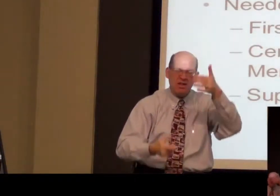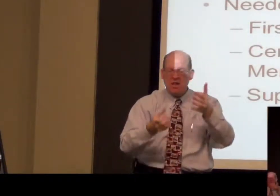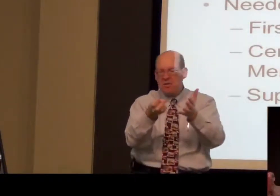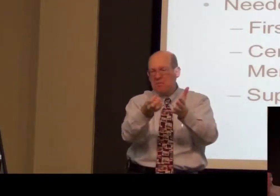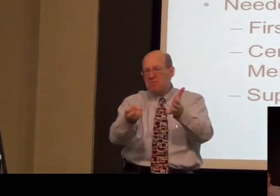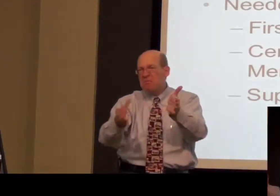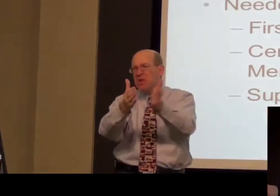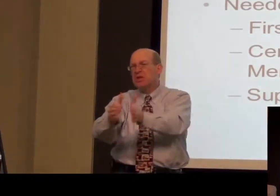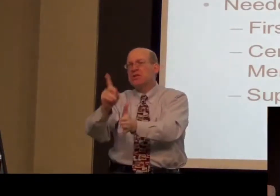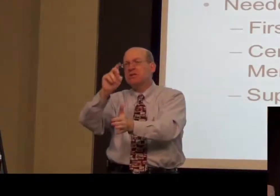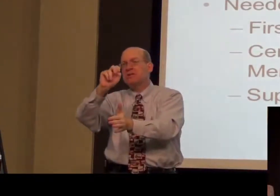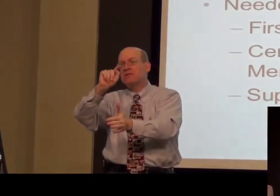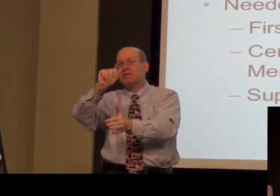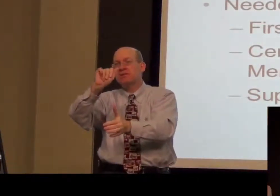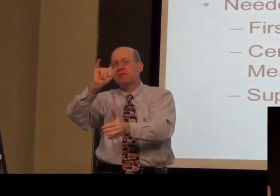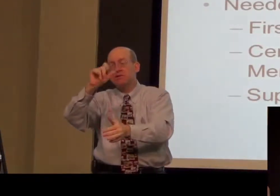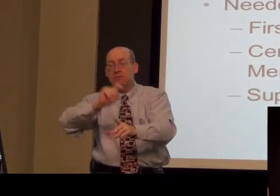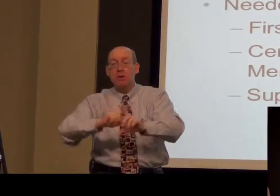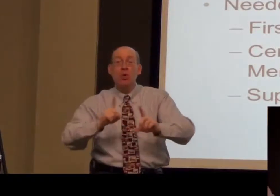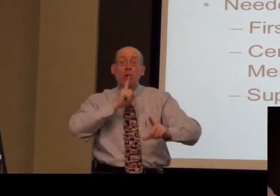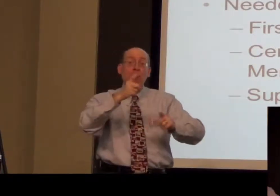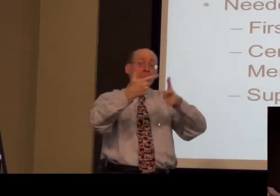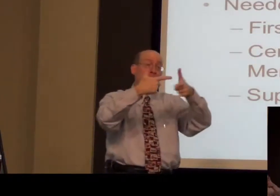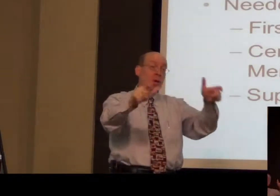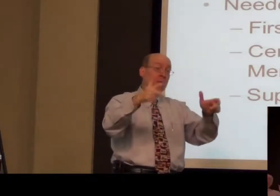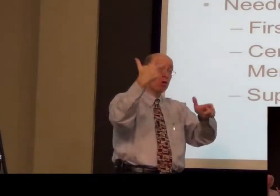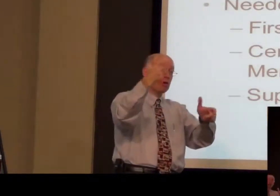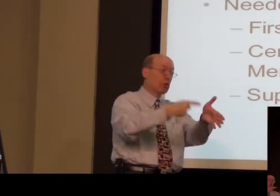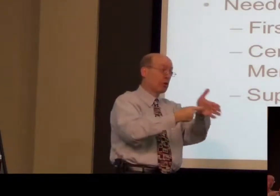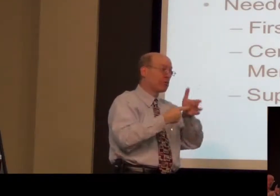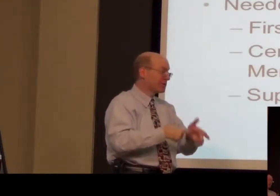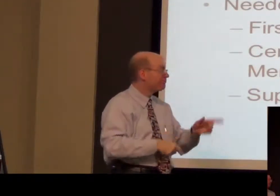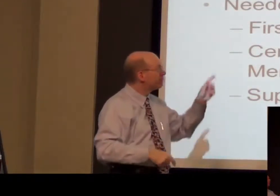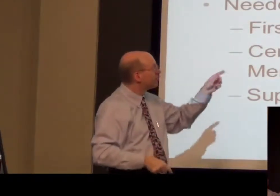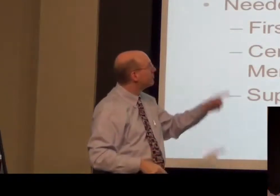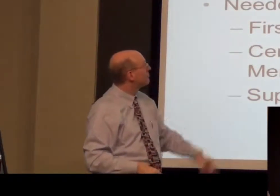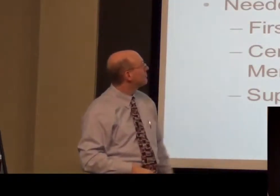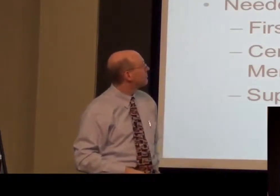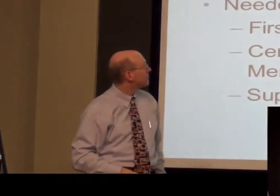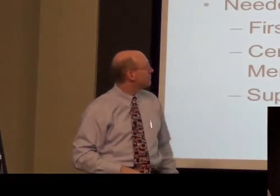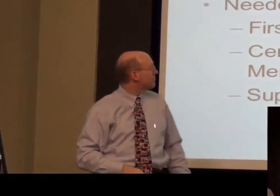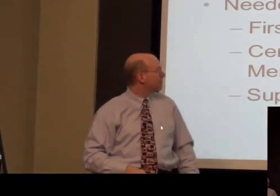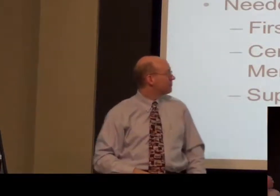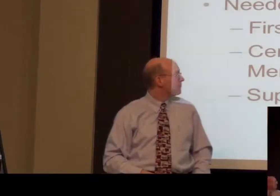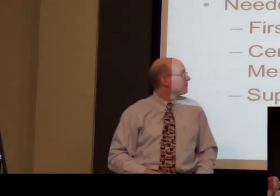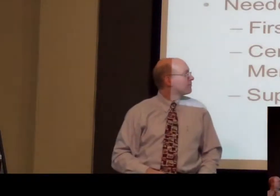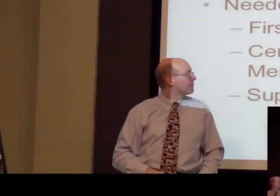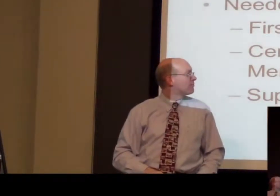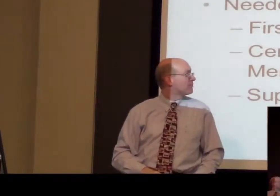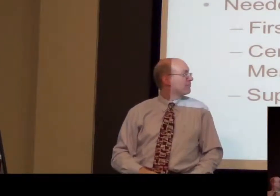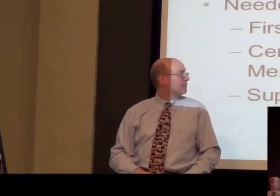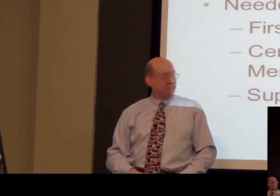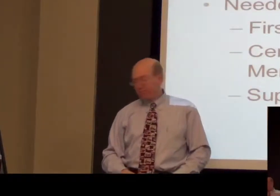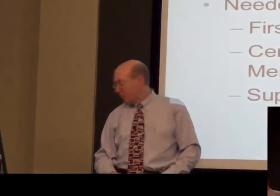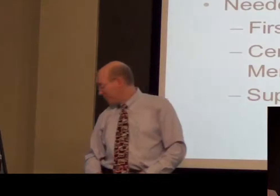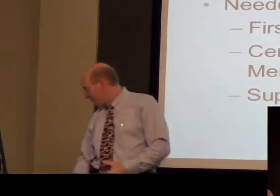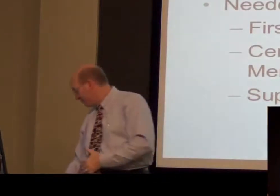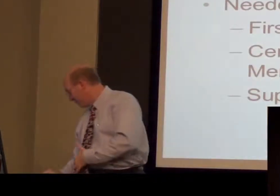Of course, we had to meet their deadline and a bunch of other different requirements, but these were the three most